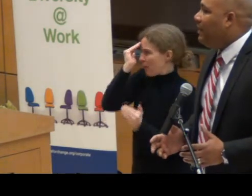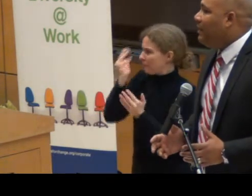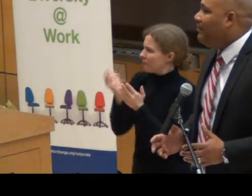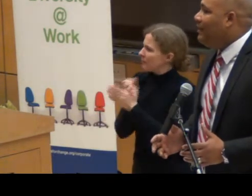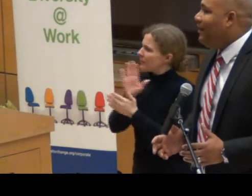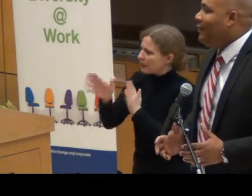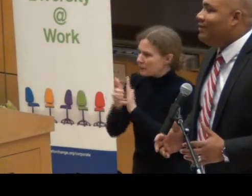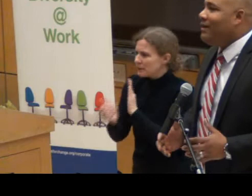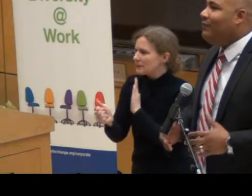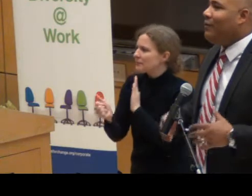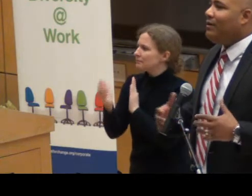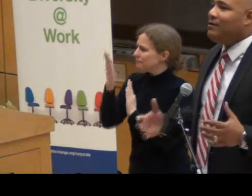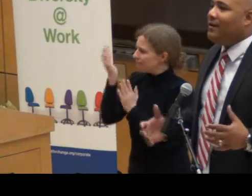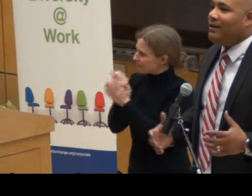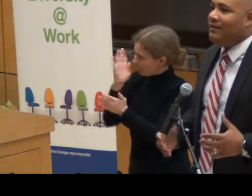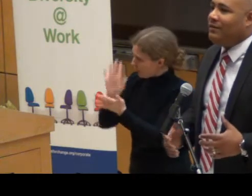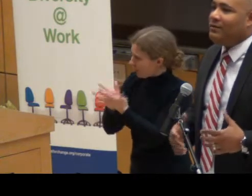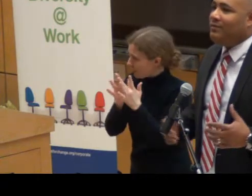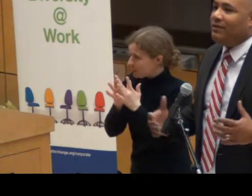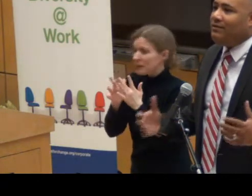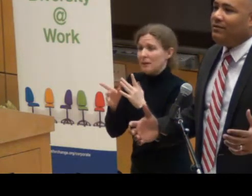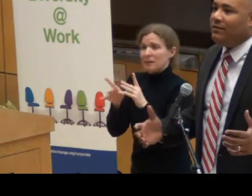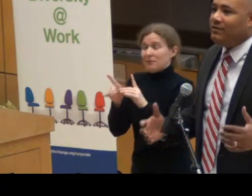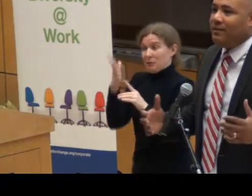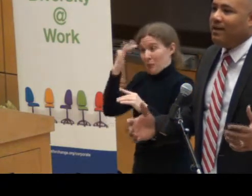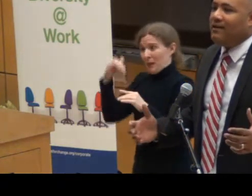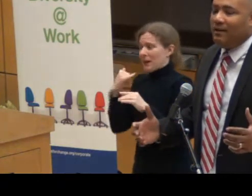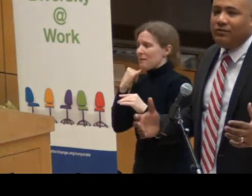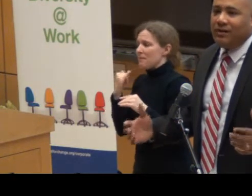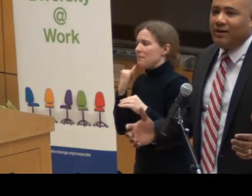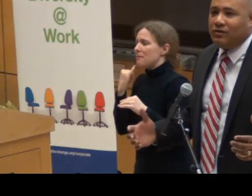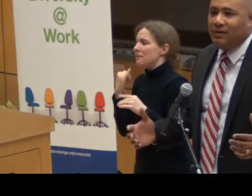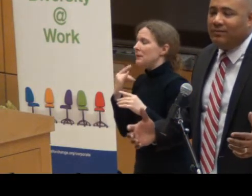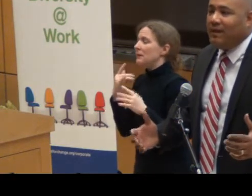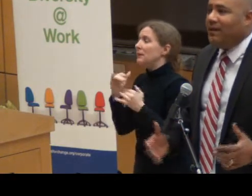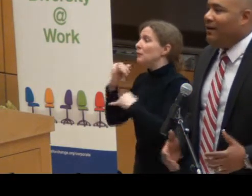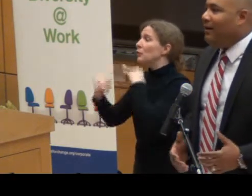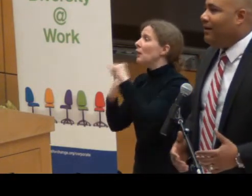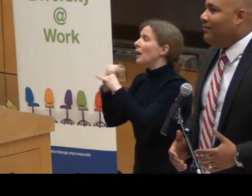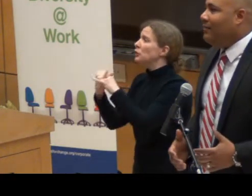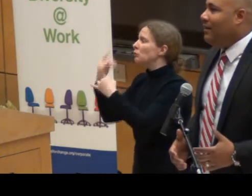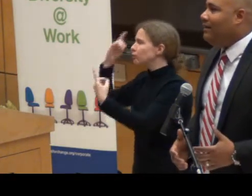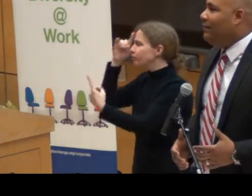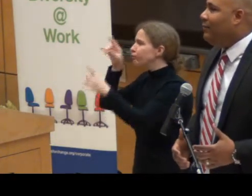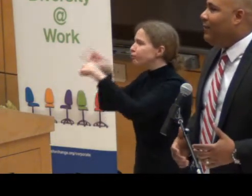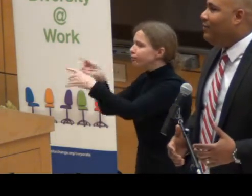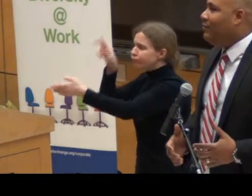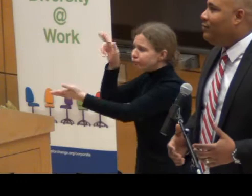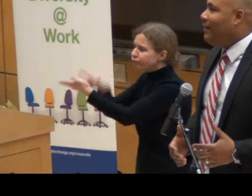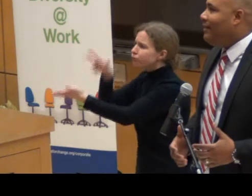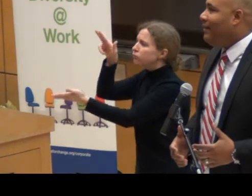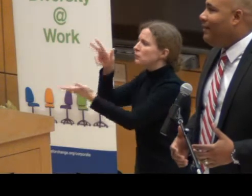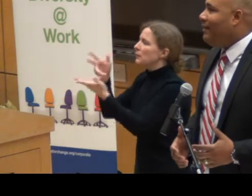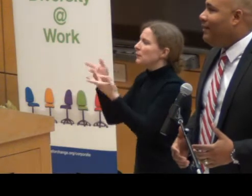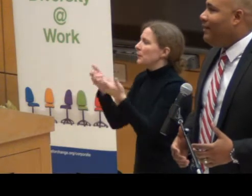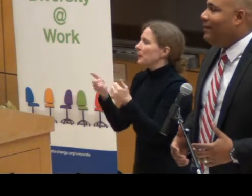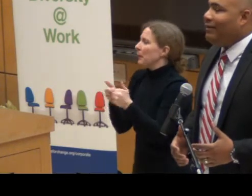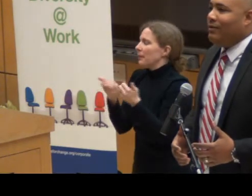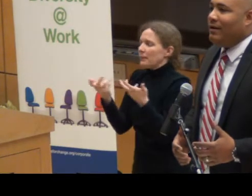have. I always say, if there's going to be a deal that's made internationally, and it's going to be made